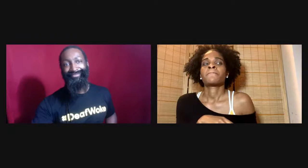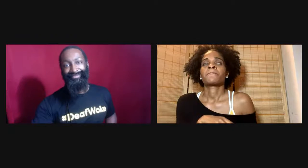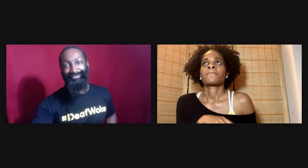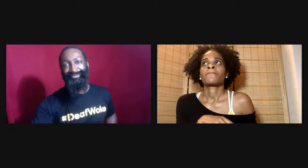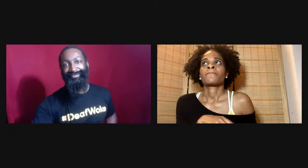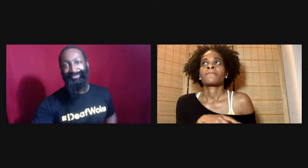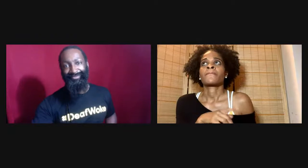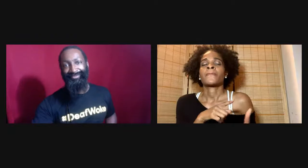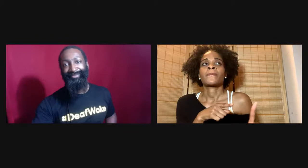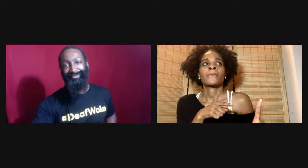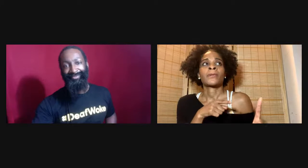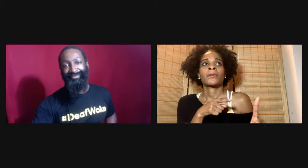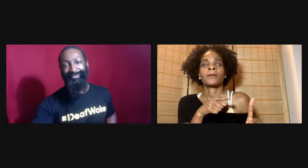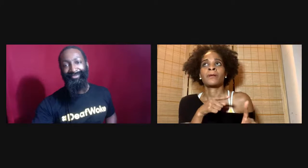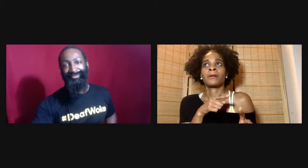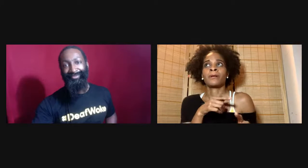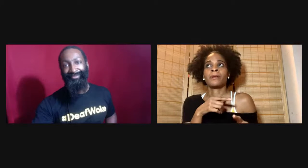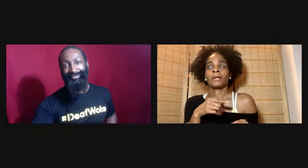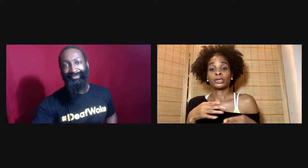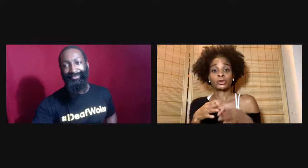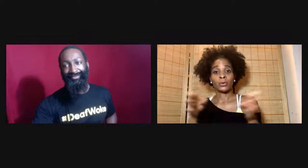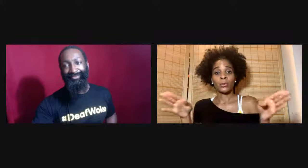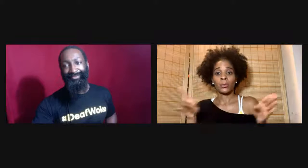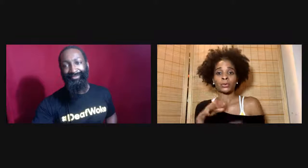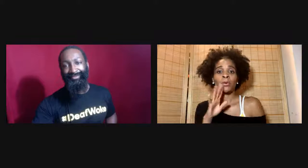Yes, and there was an acting school there.